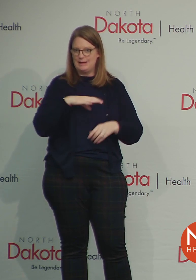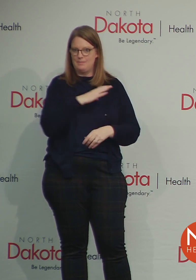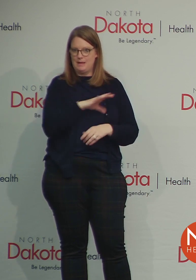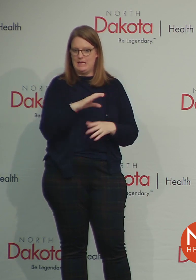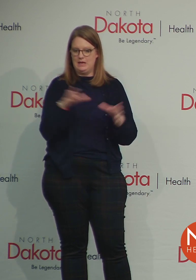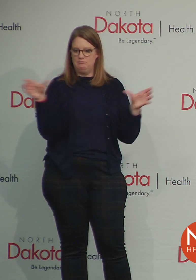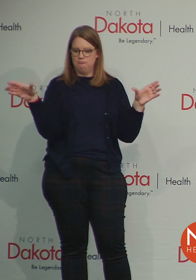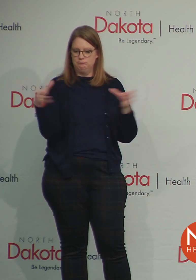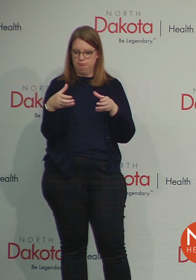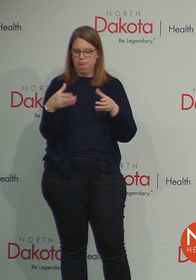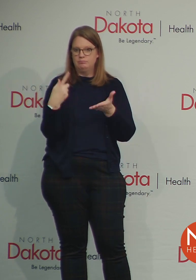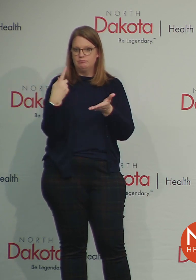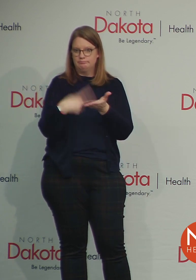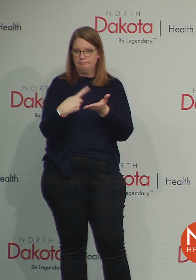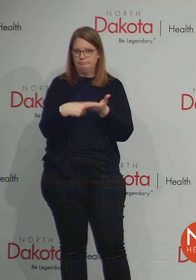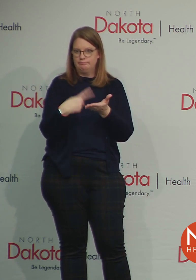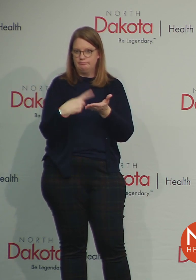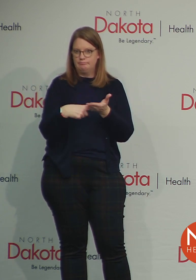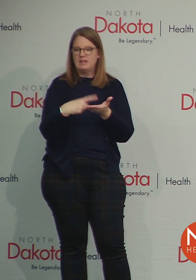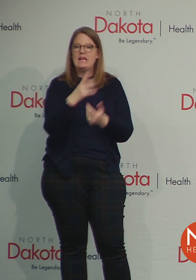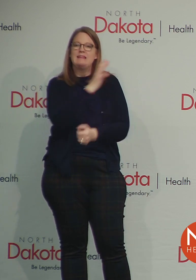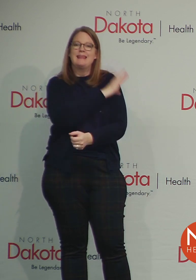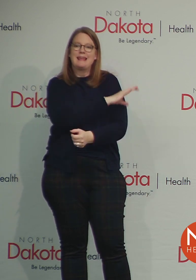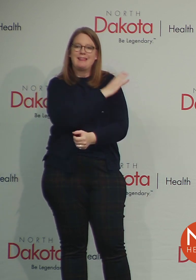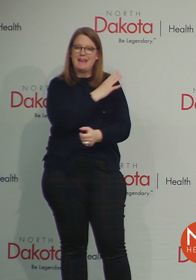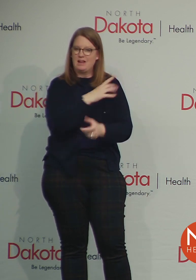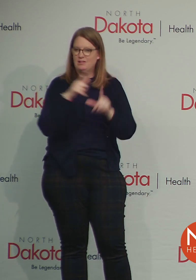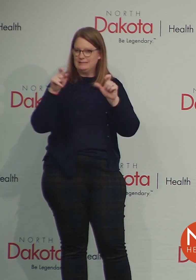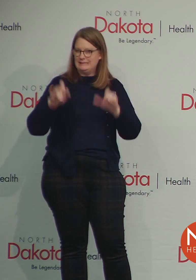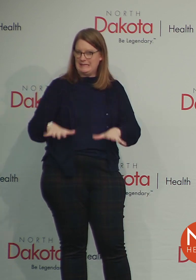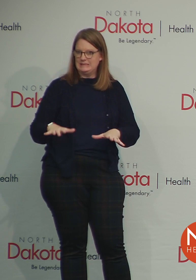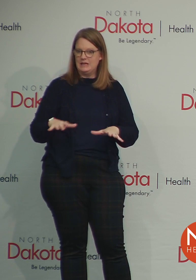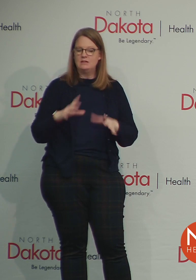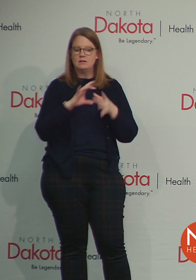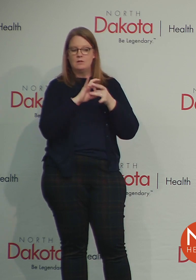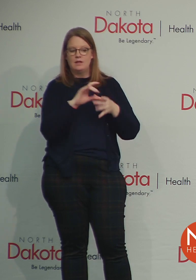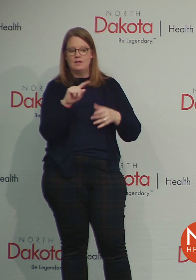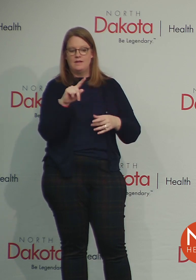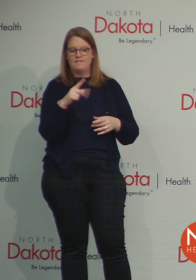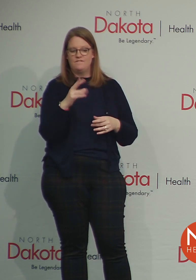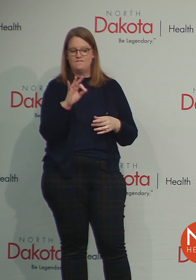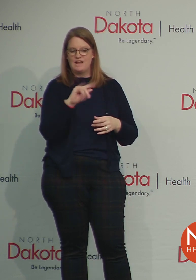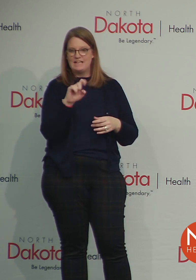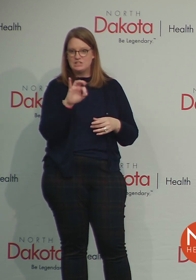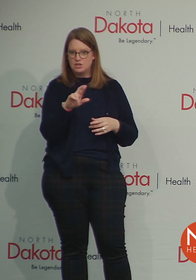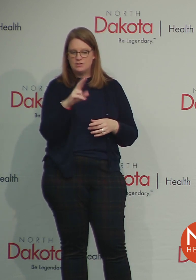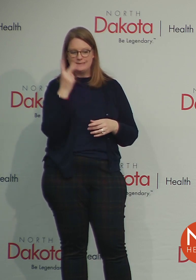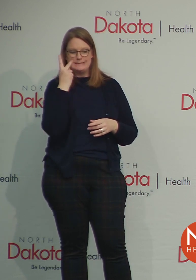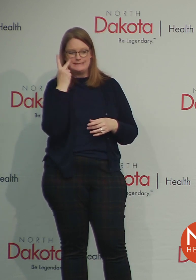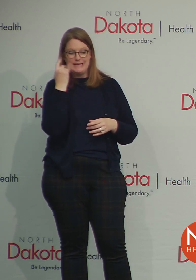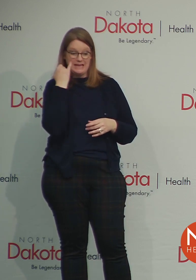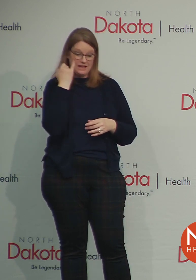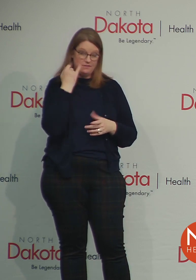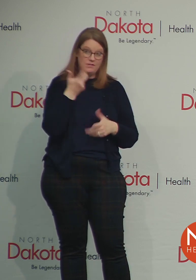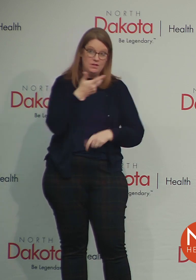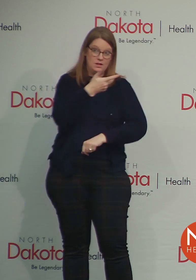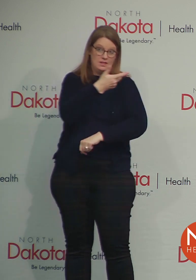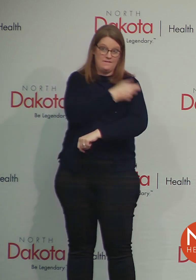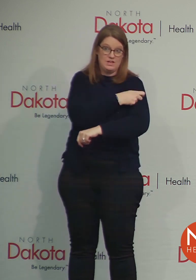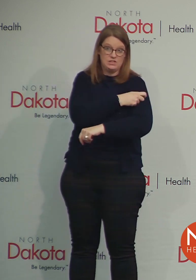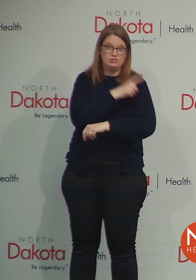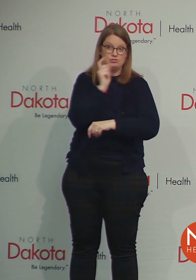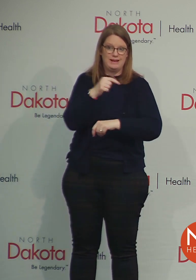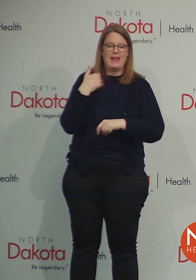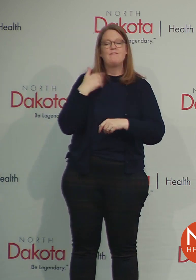and will discuss the clinical trial data related to Pfizer and determine whether that vaccine should receive